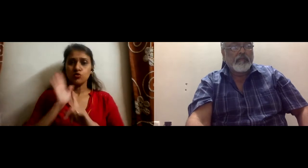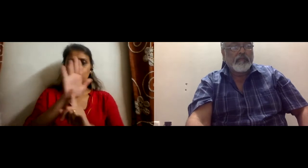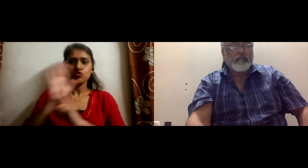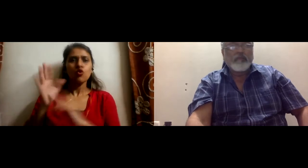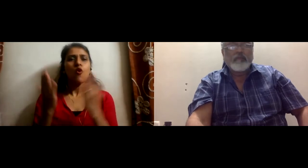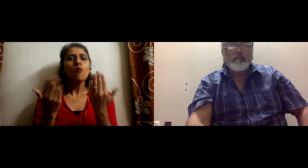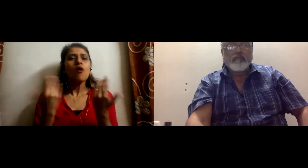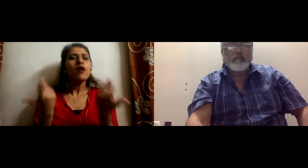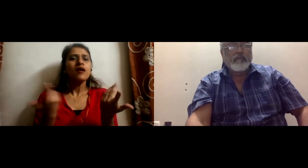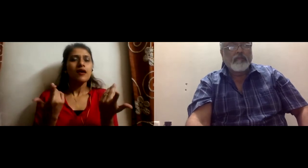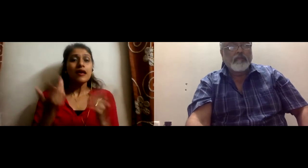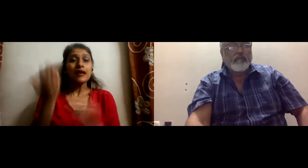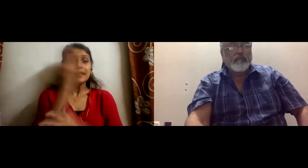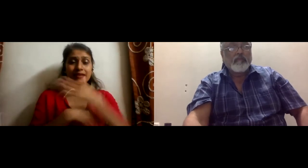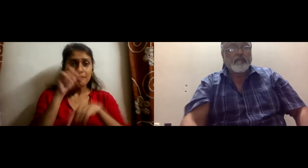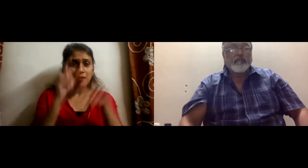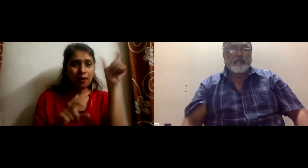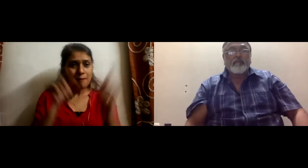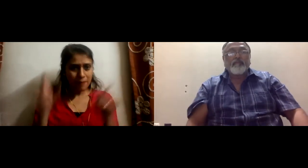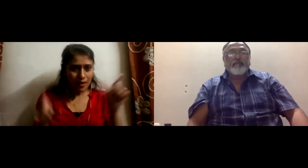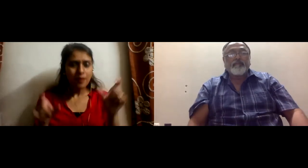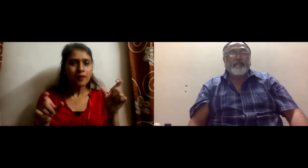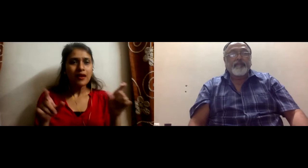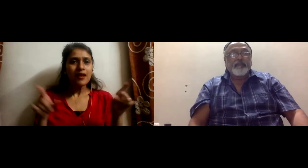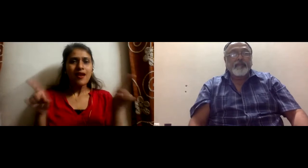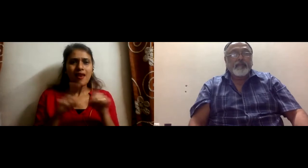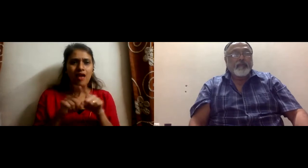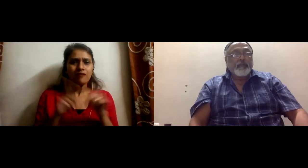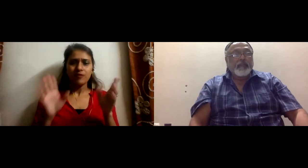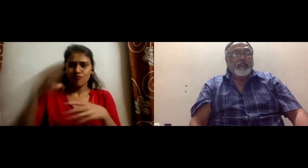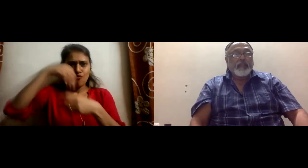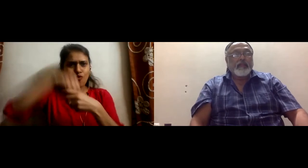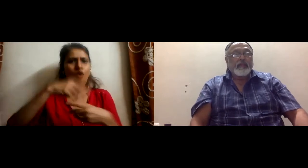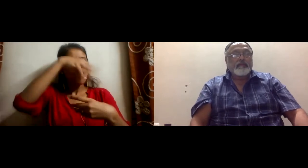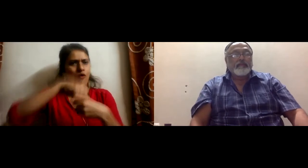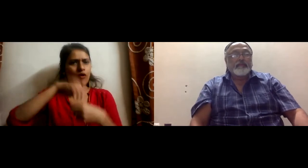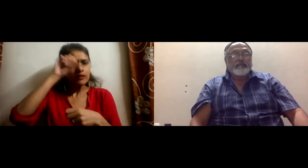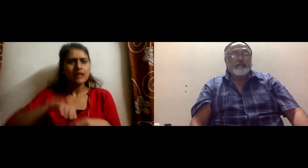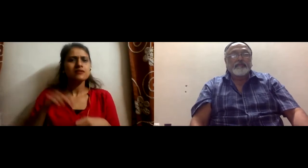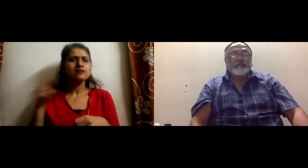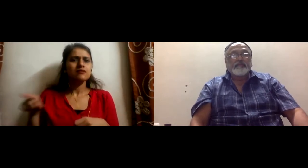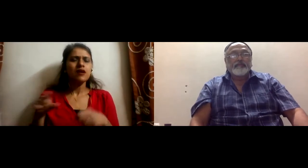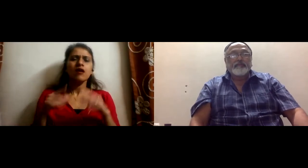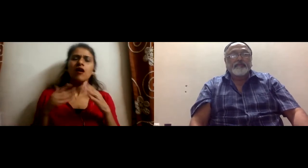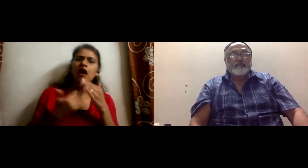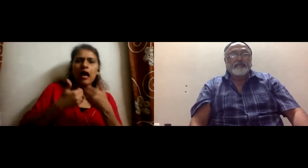with disabilities as not as active contributors and active participants in the access to justice